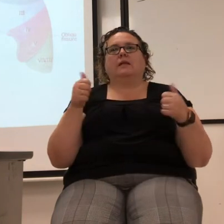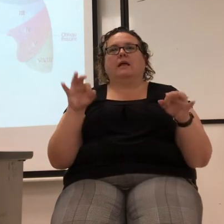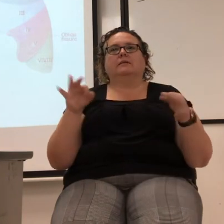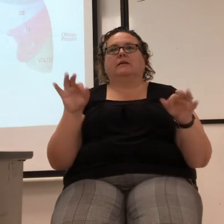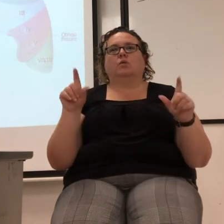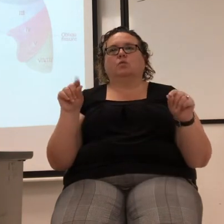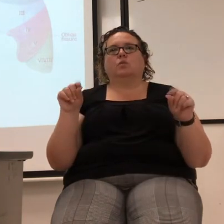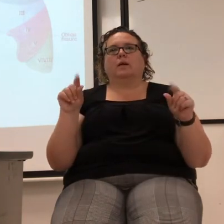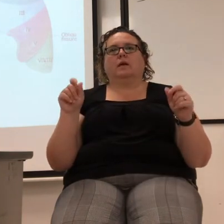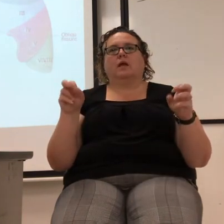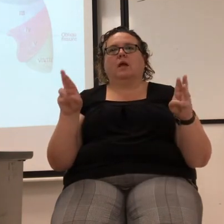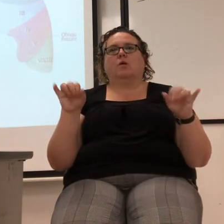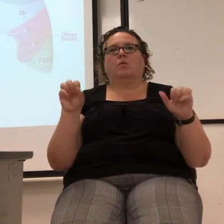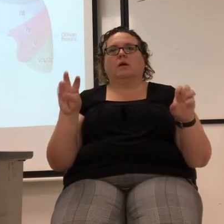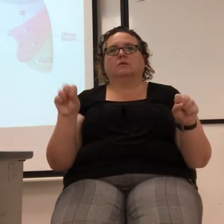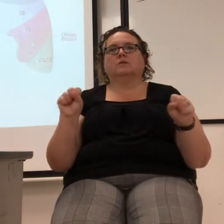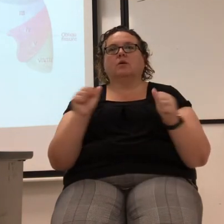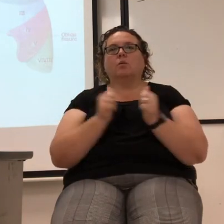tissue.